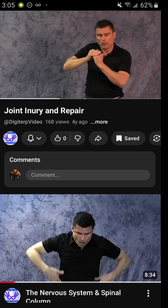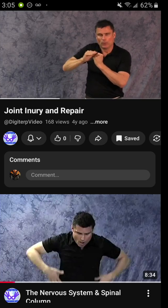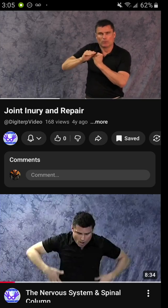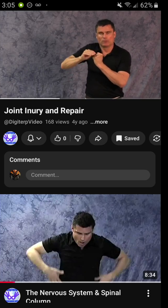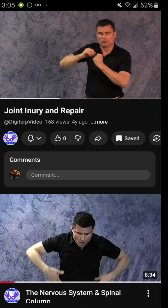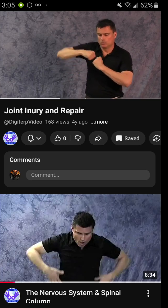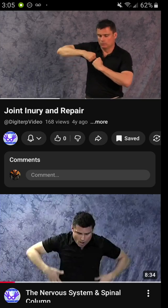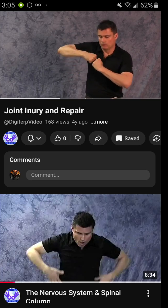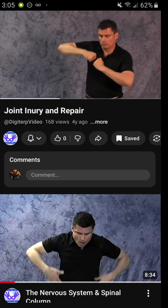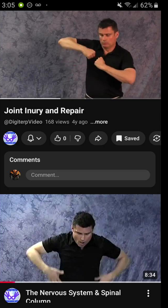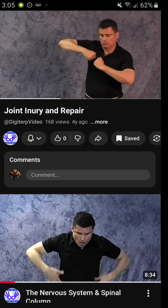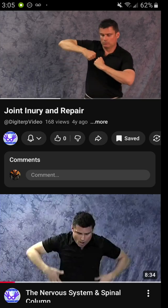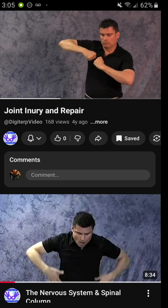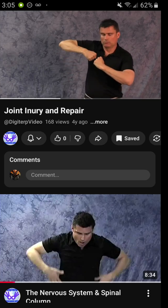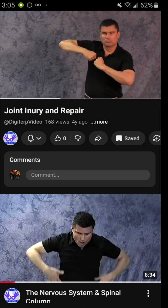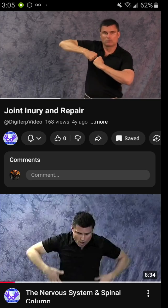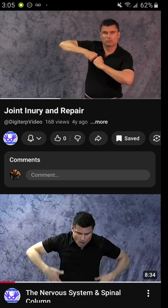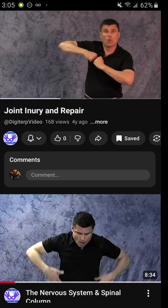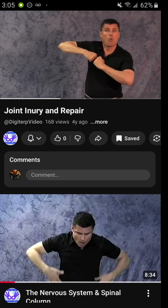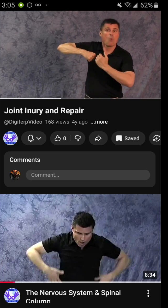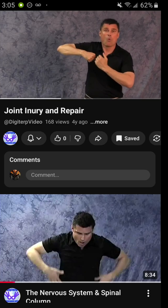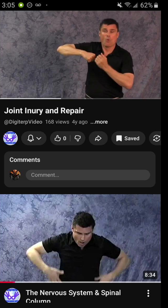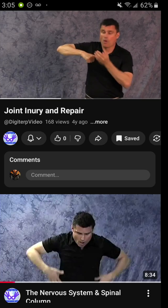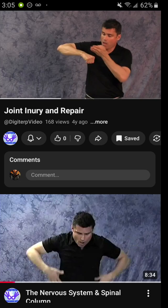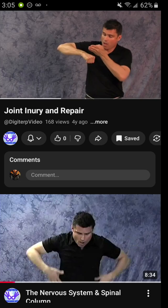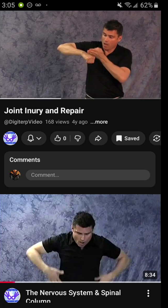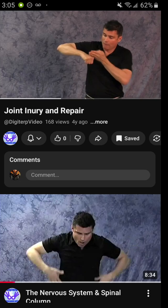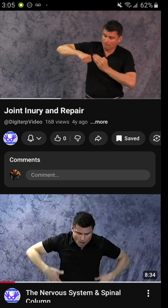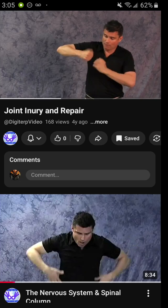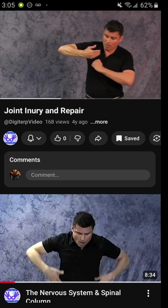location and